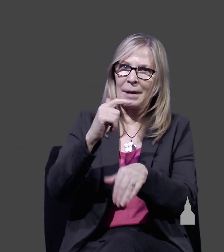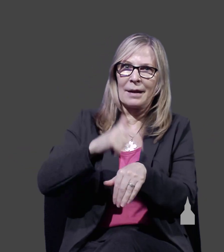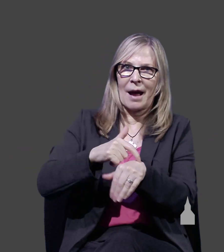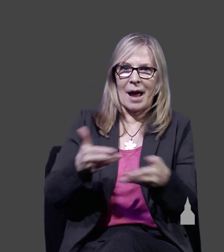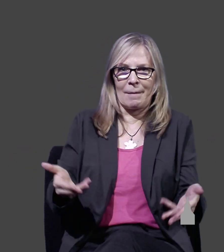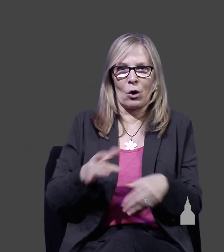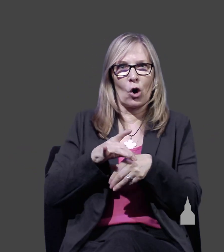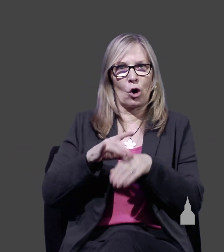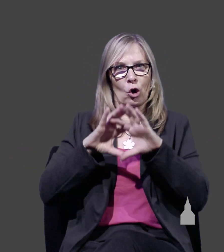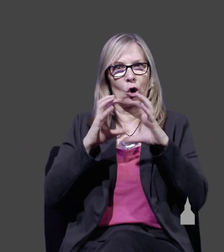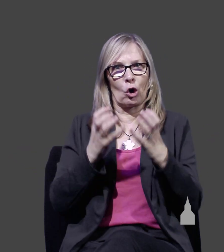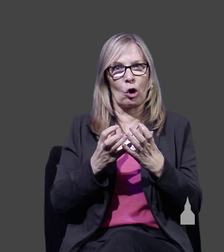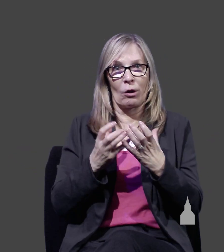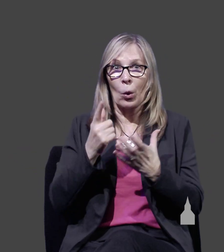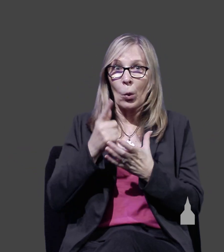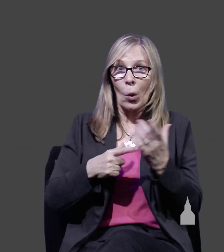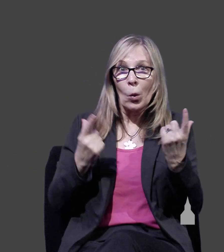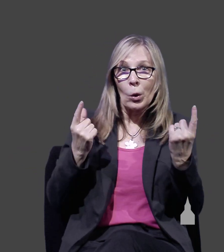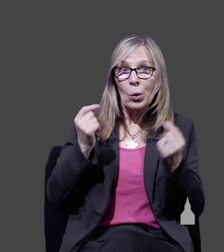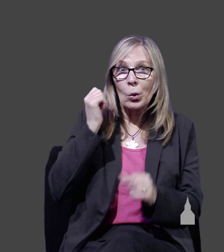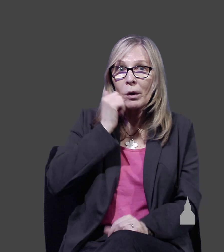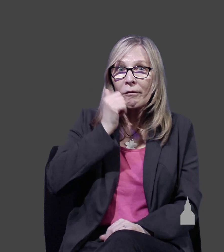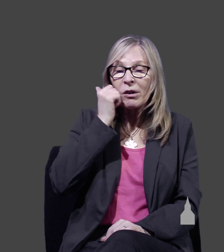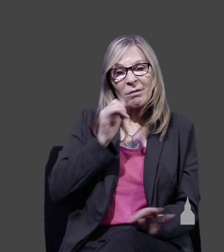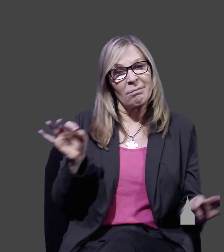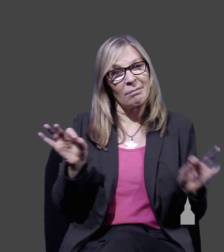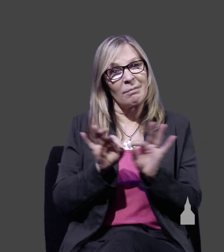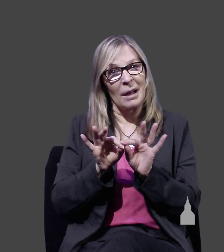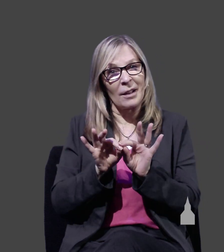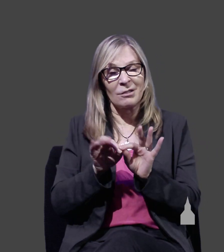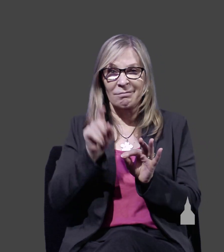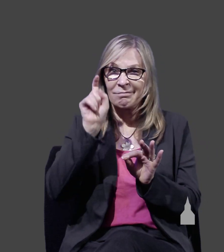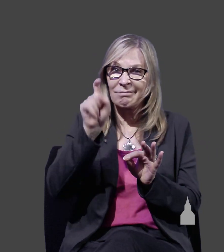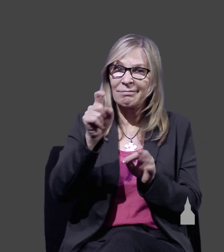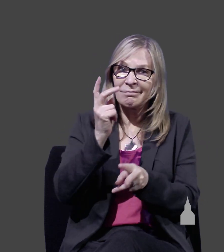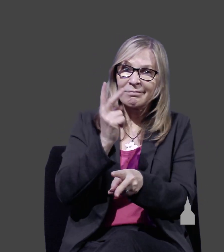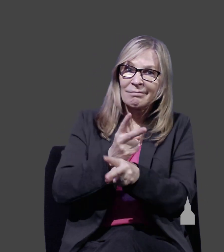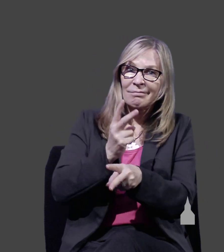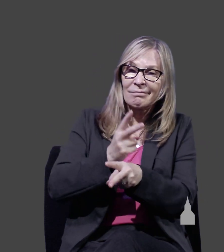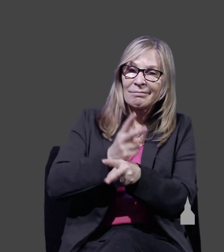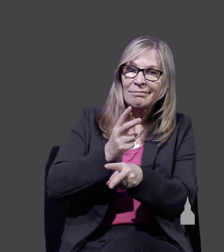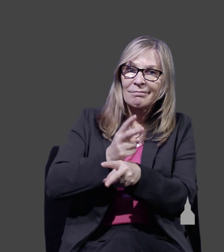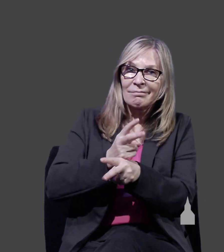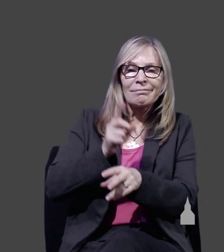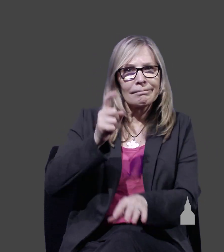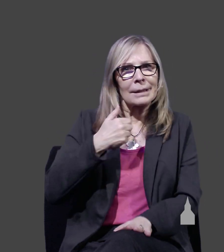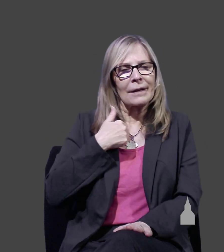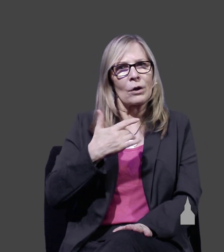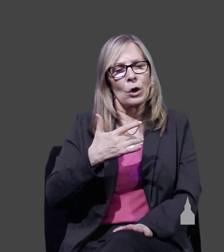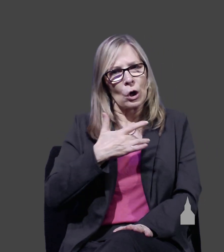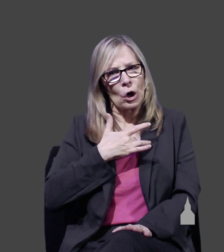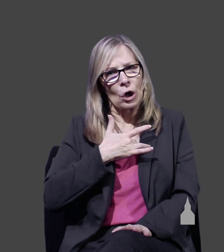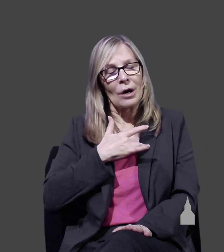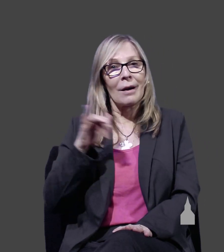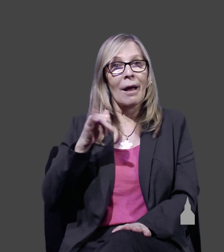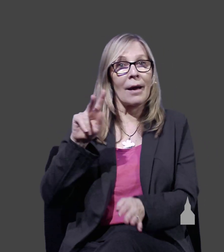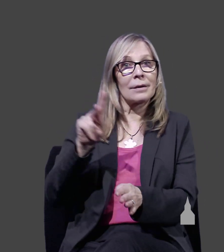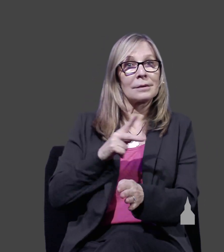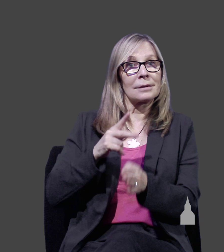what we do with them matters, and we need to be careful. We need to have the heart of the psalmist in